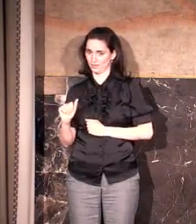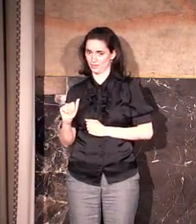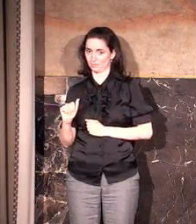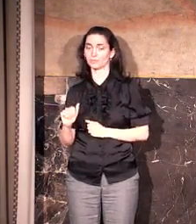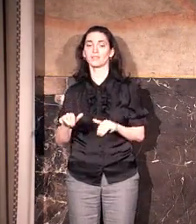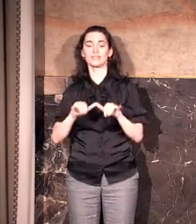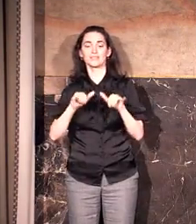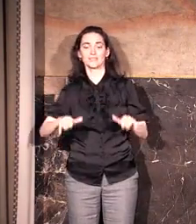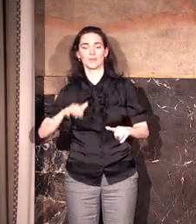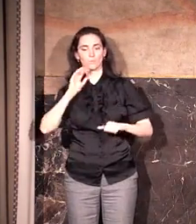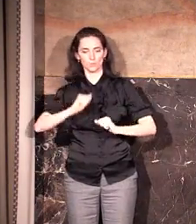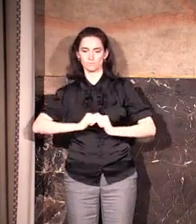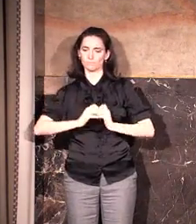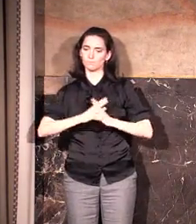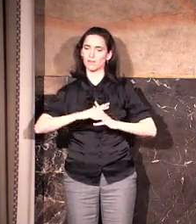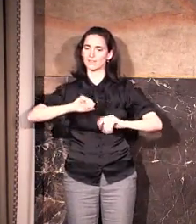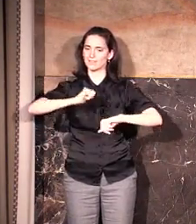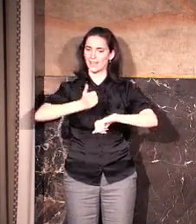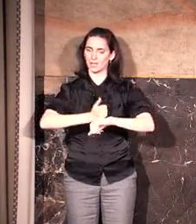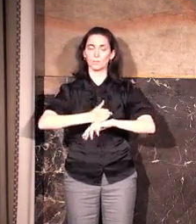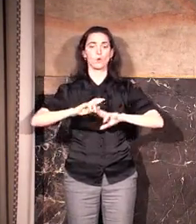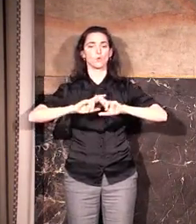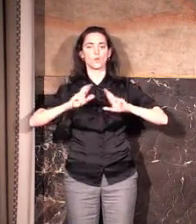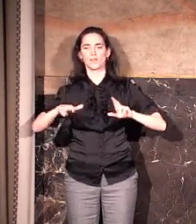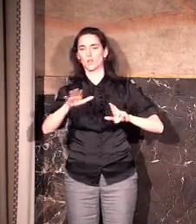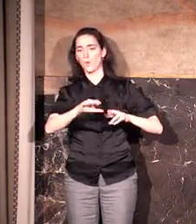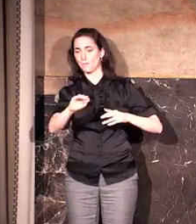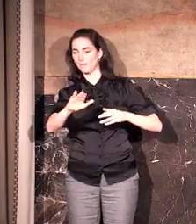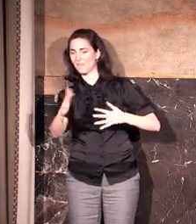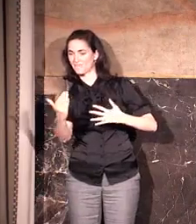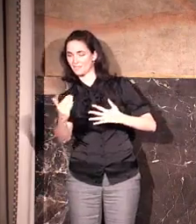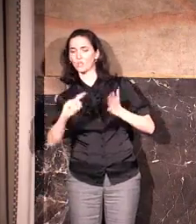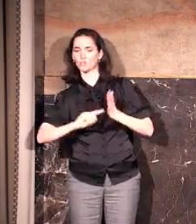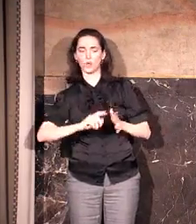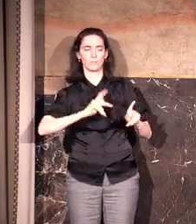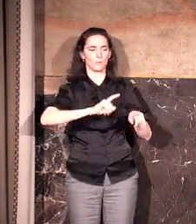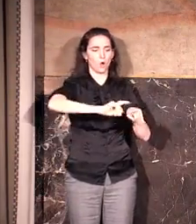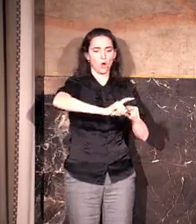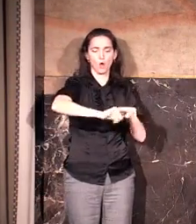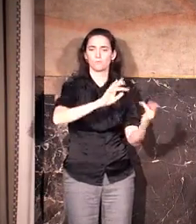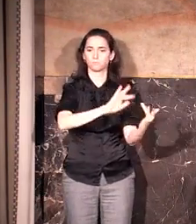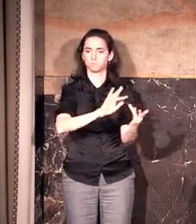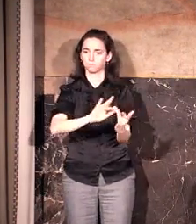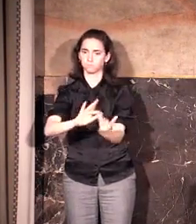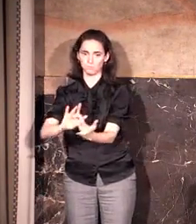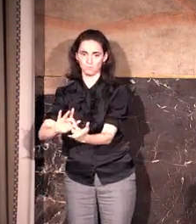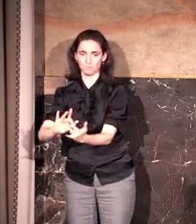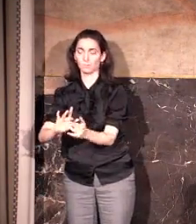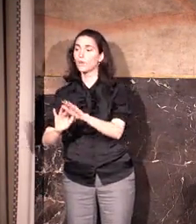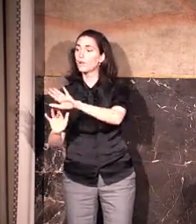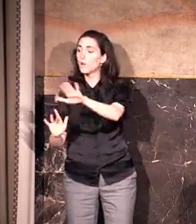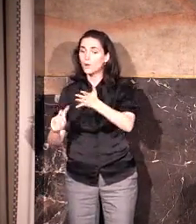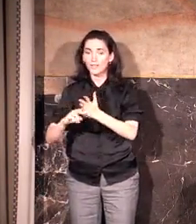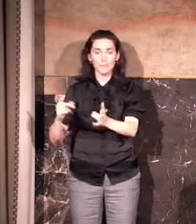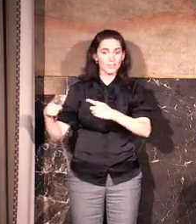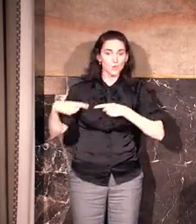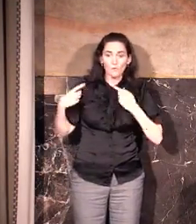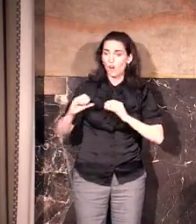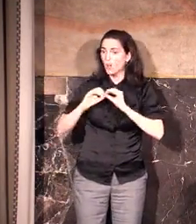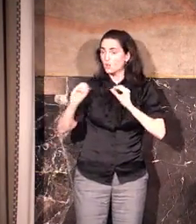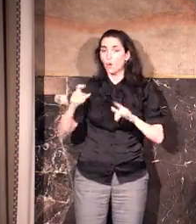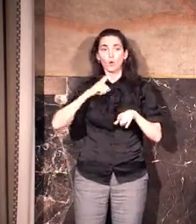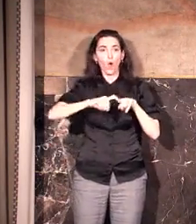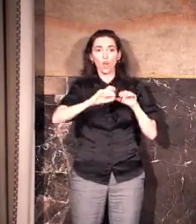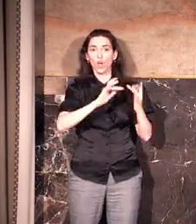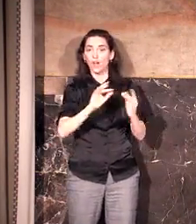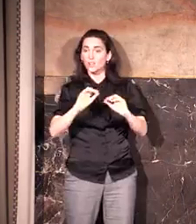up and ready to support contact tracing by May the 15th. Now, I don't want you to think that we haven't been doing contact tracing all along, because we